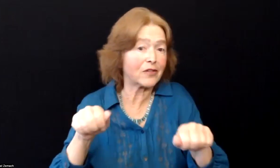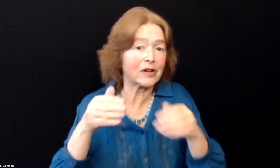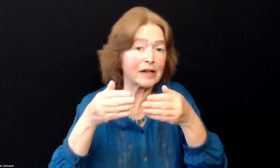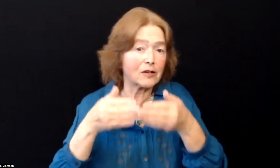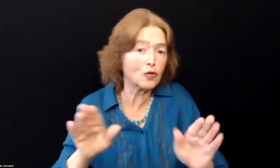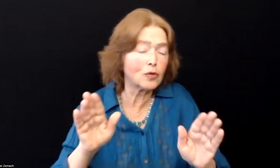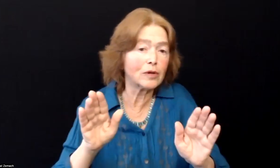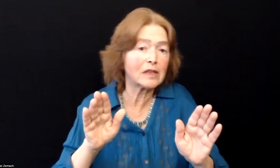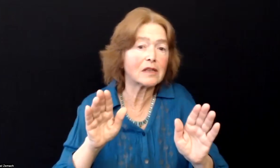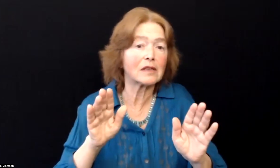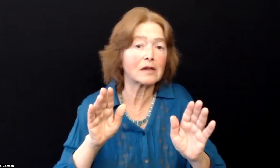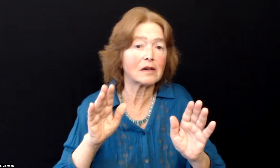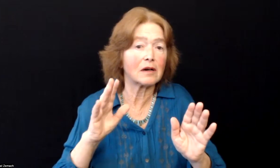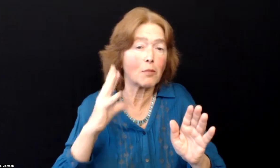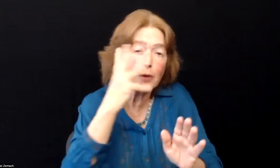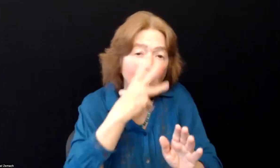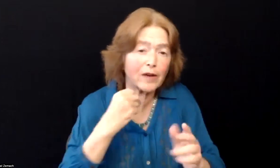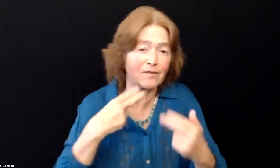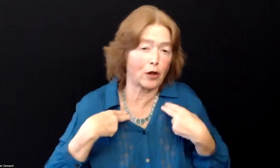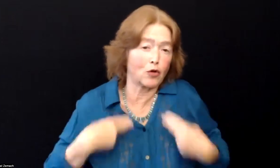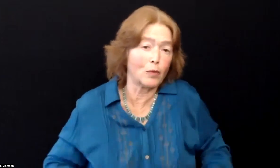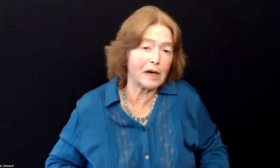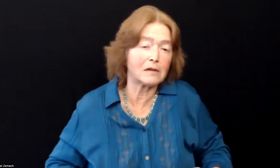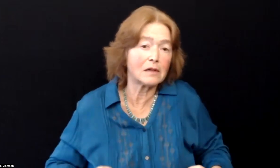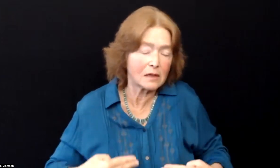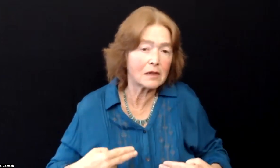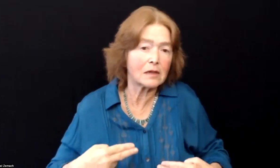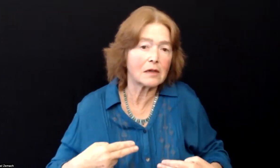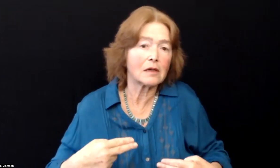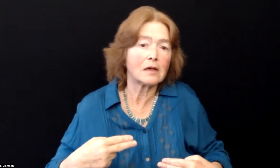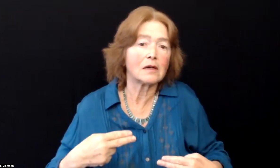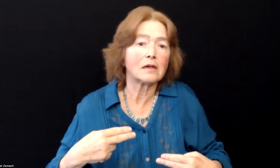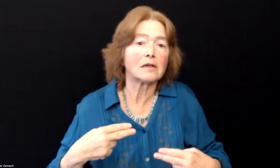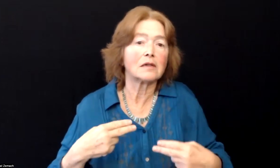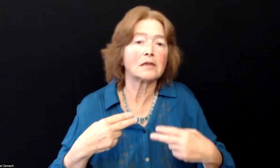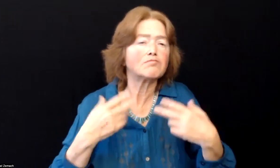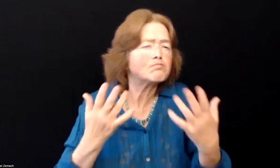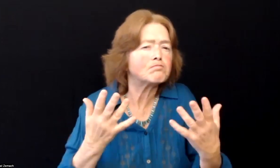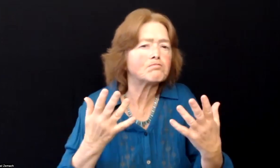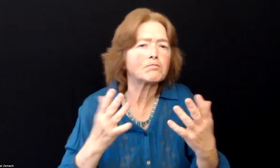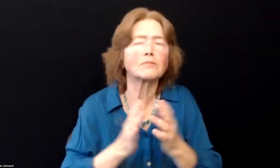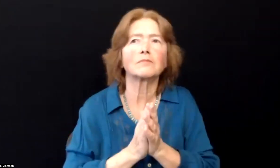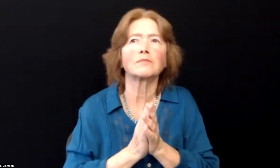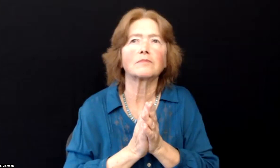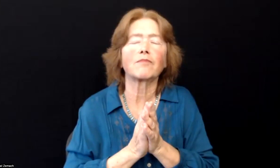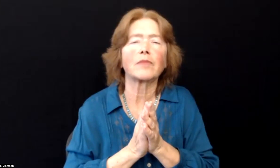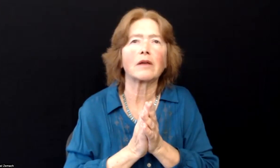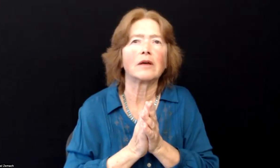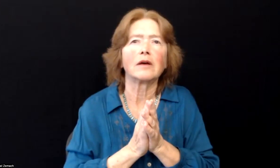To potentially lose a beautiful human being as a result of those practices?